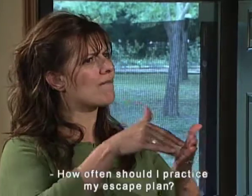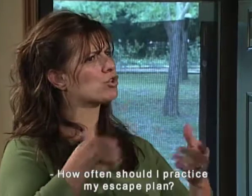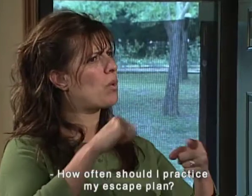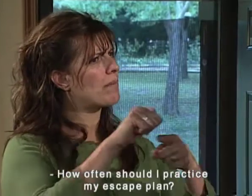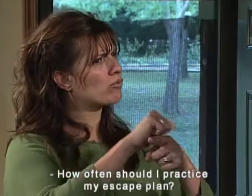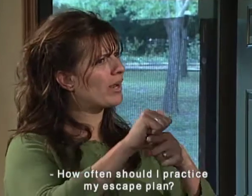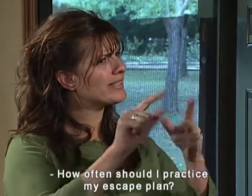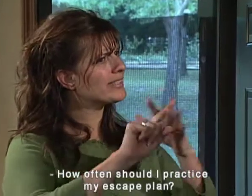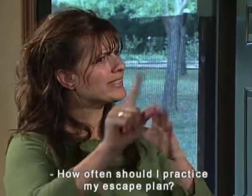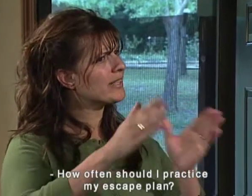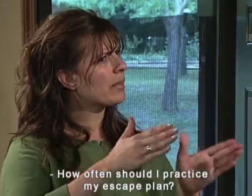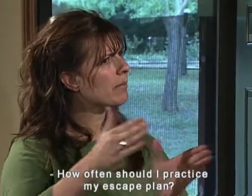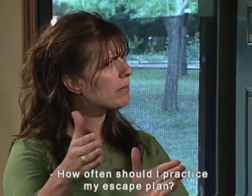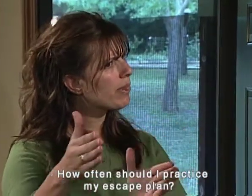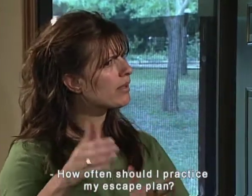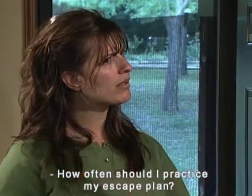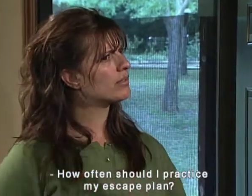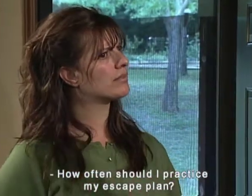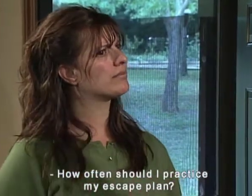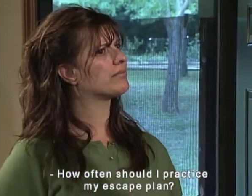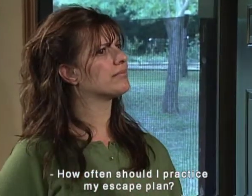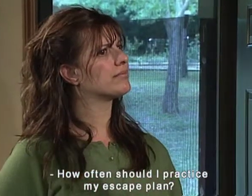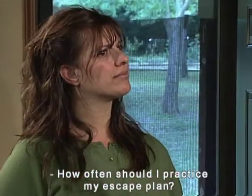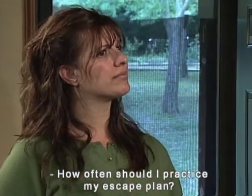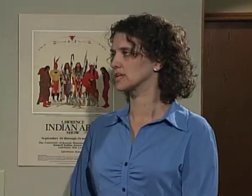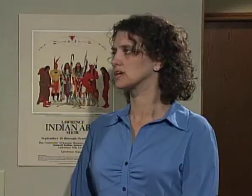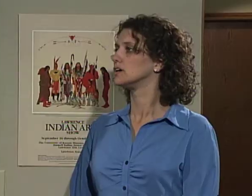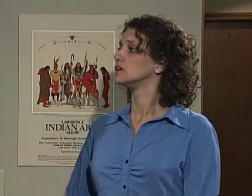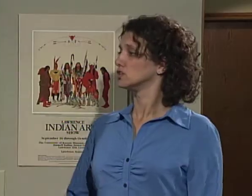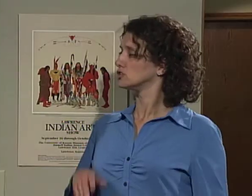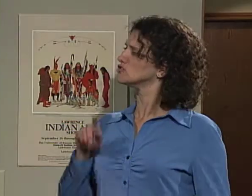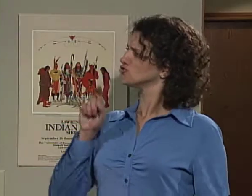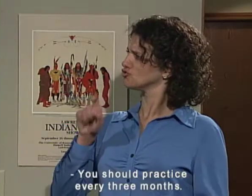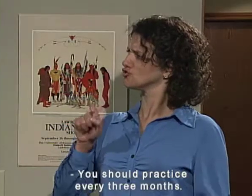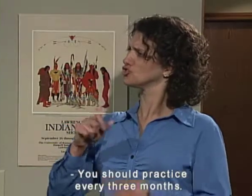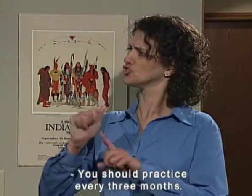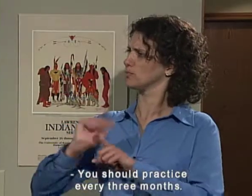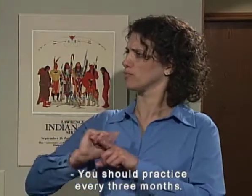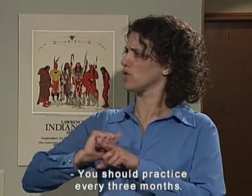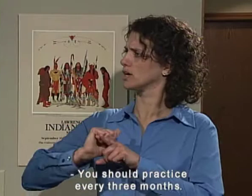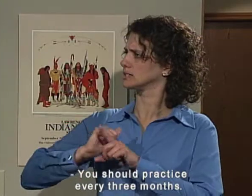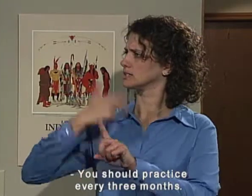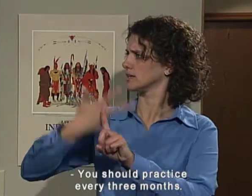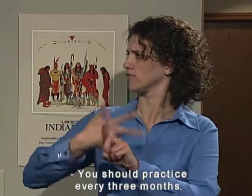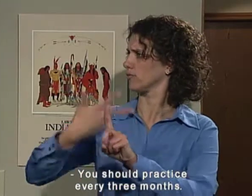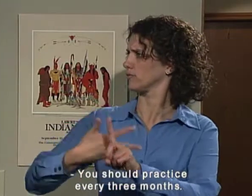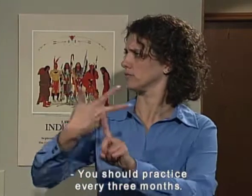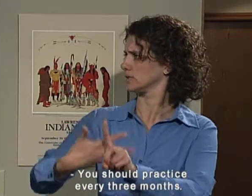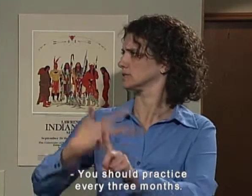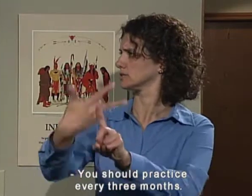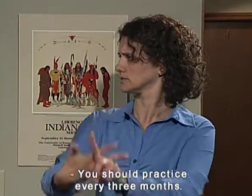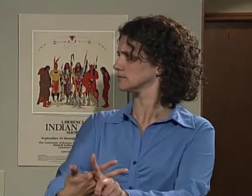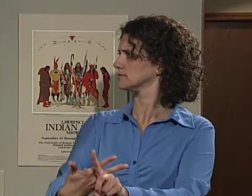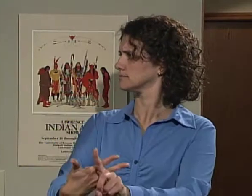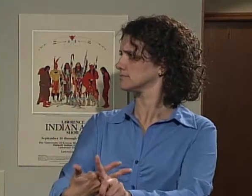How often should I practice my escape plan? You should practice every 3 months.